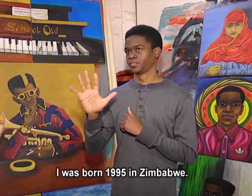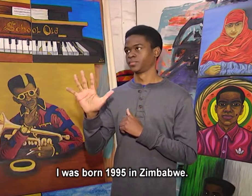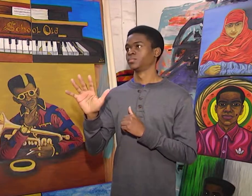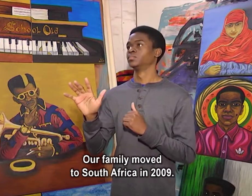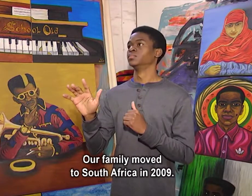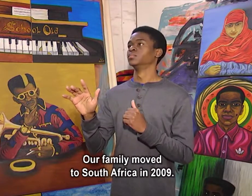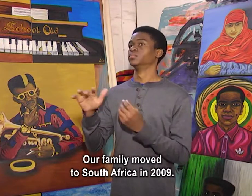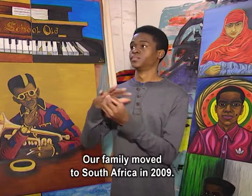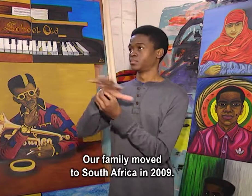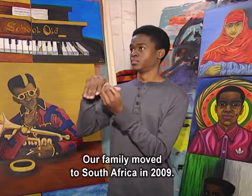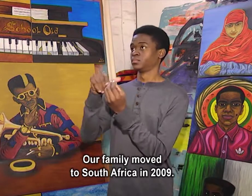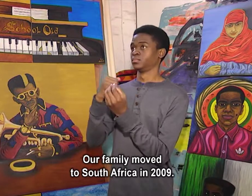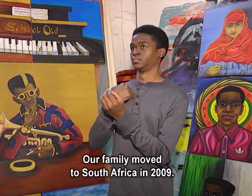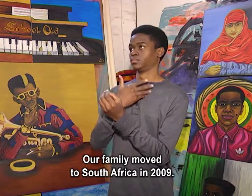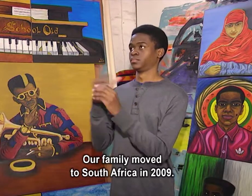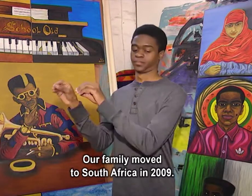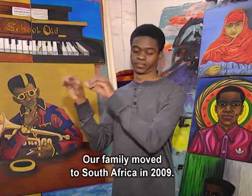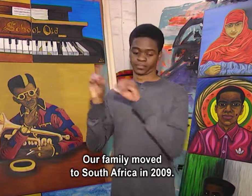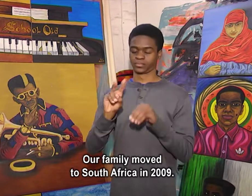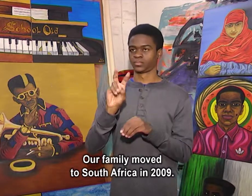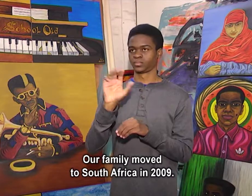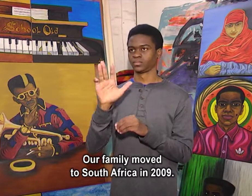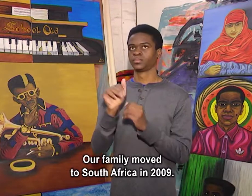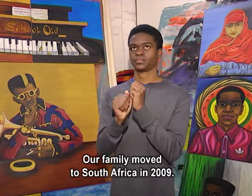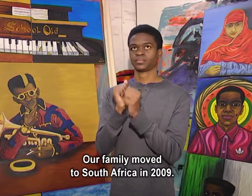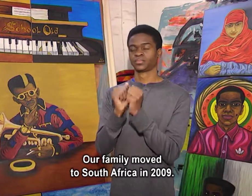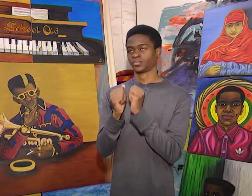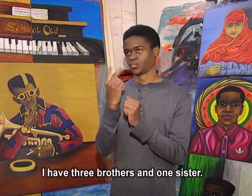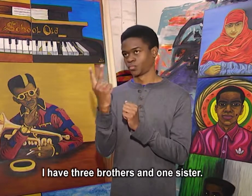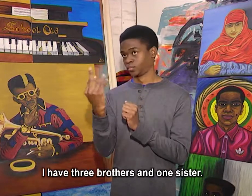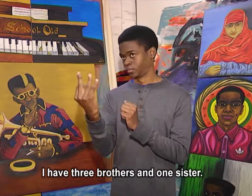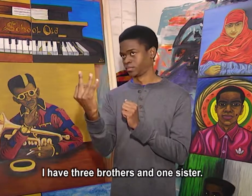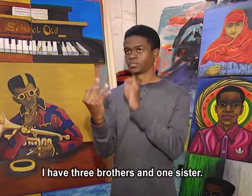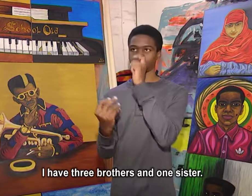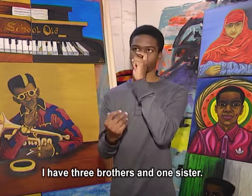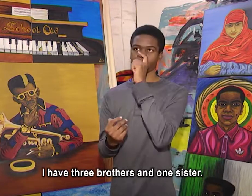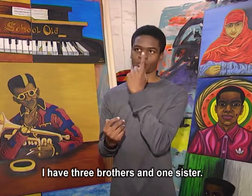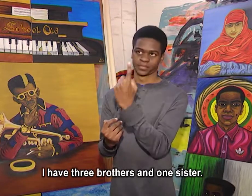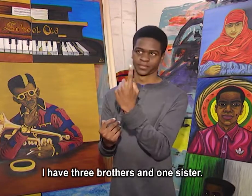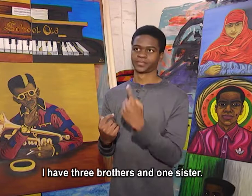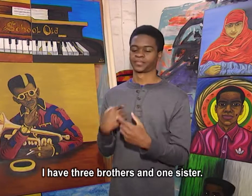Our family moved to South Africa in 2009. I have three brothers and one sister.